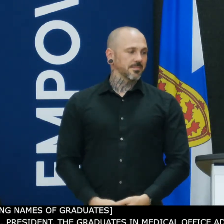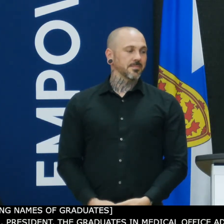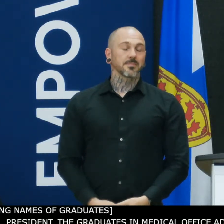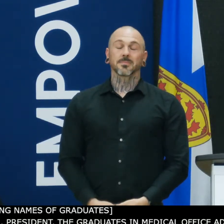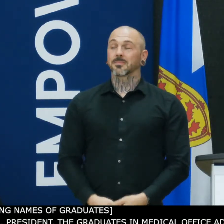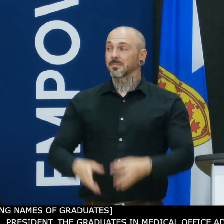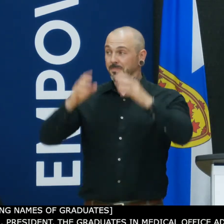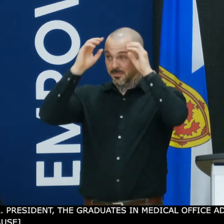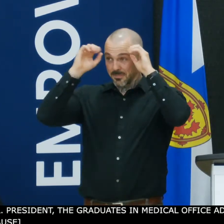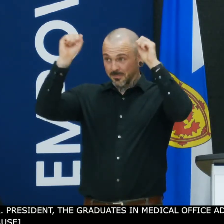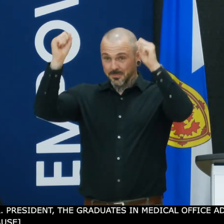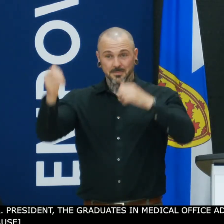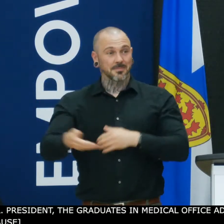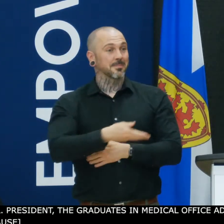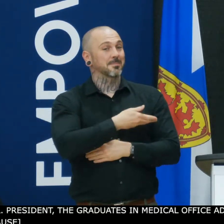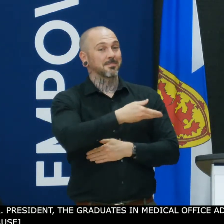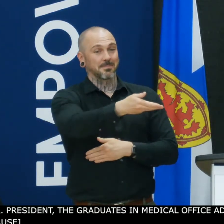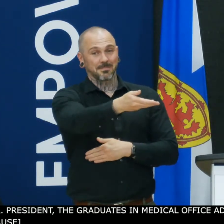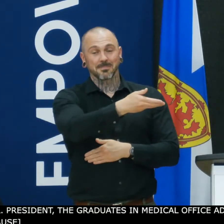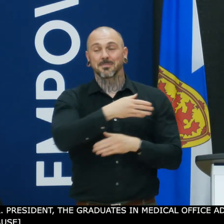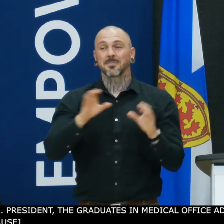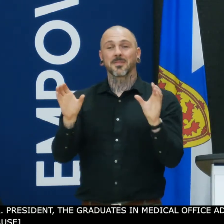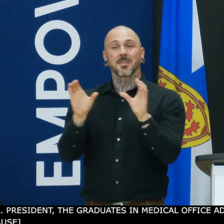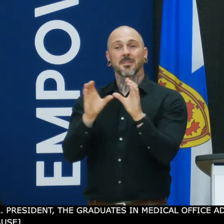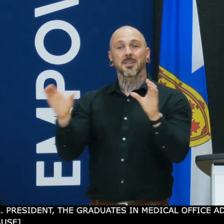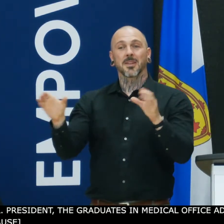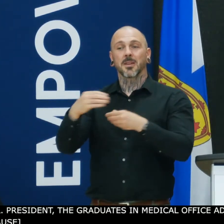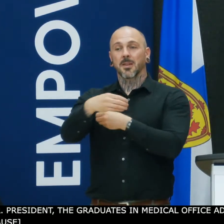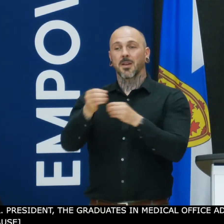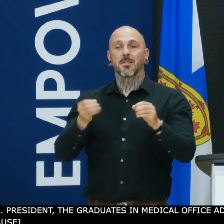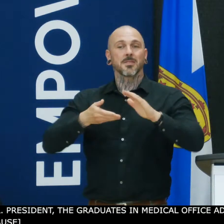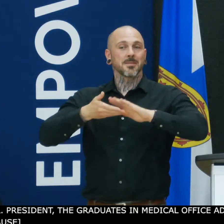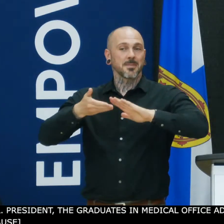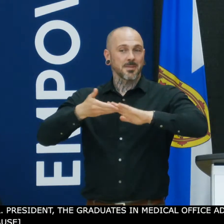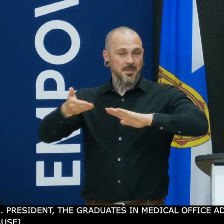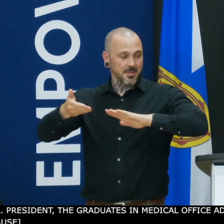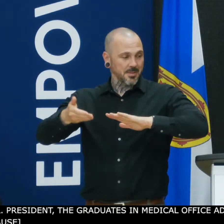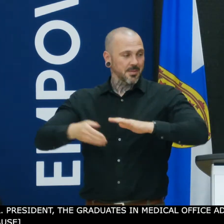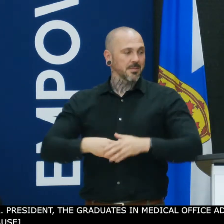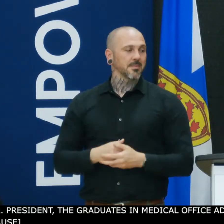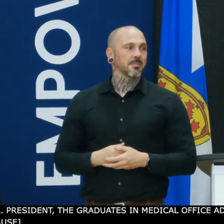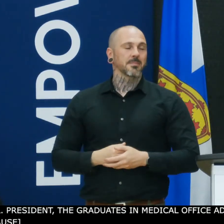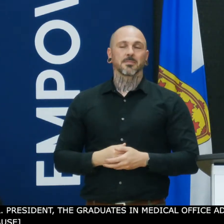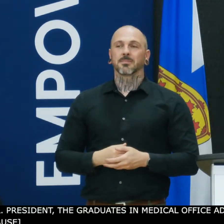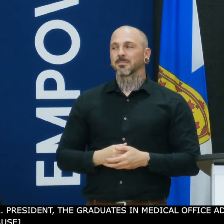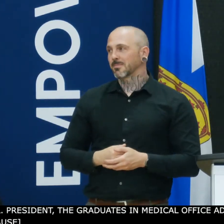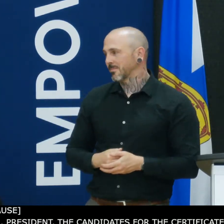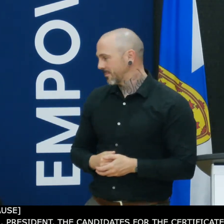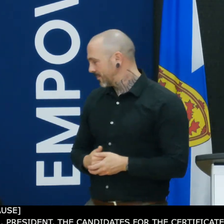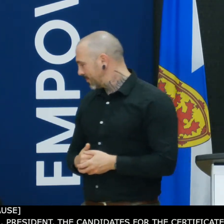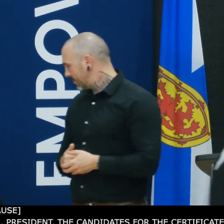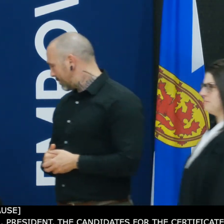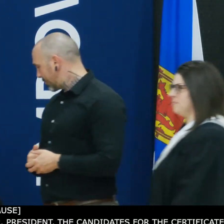Mr. President, the candidates for the Certificate in Office Administration, Brittany Cote.